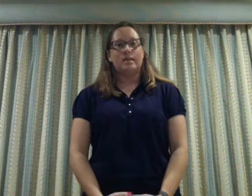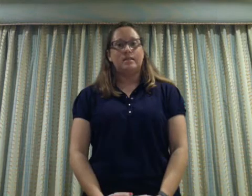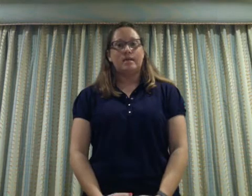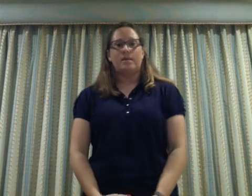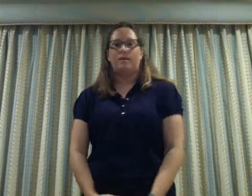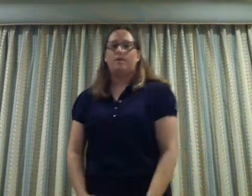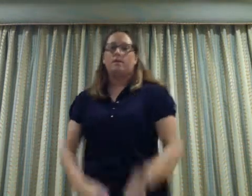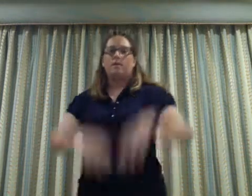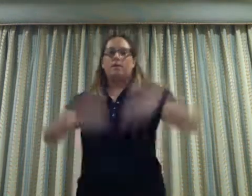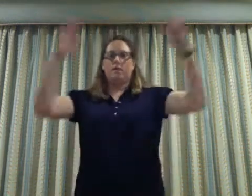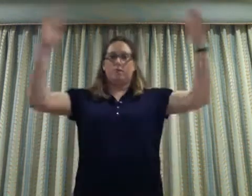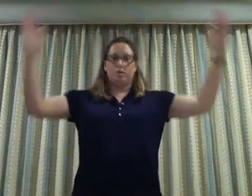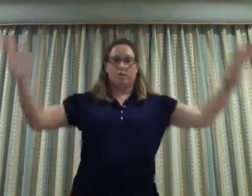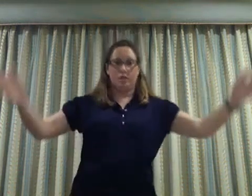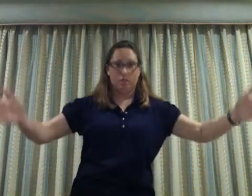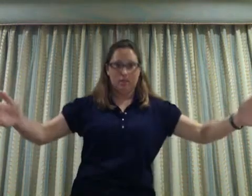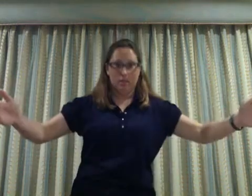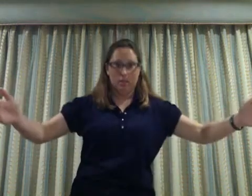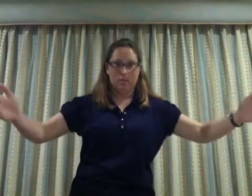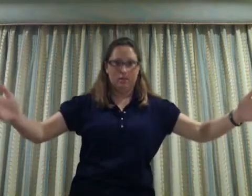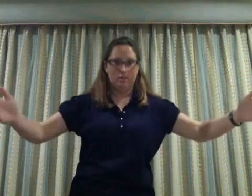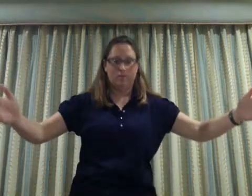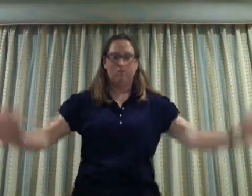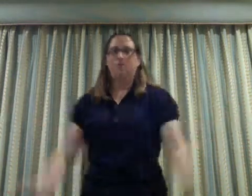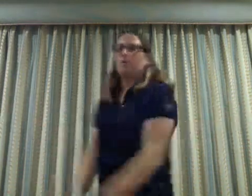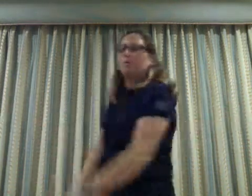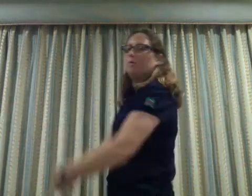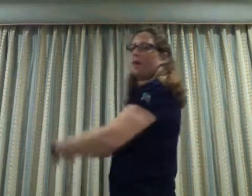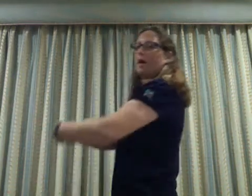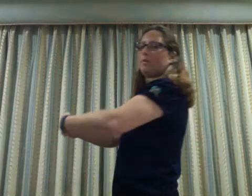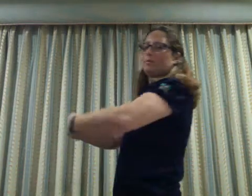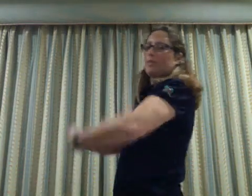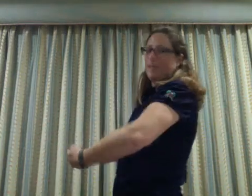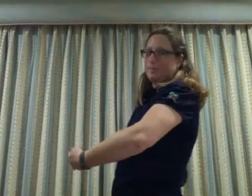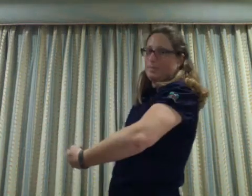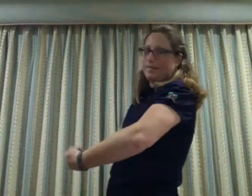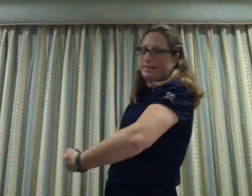salmon that was this big when I was this big.